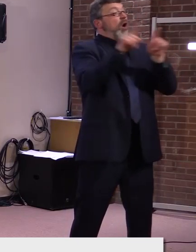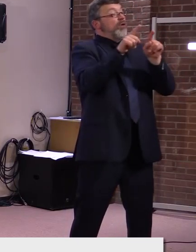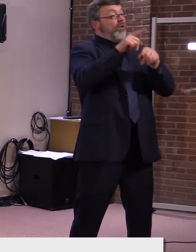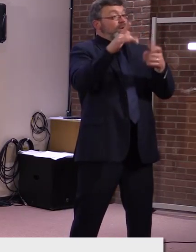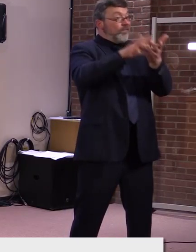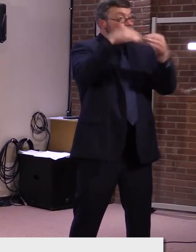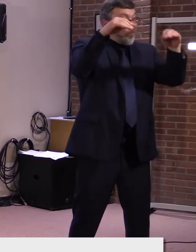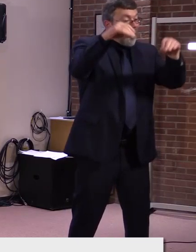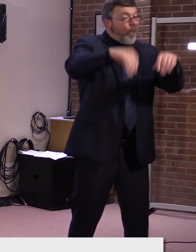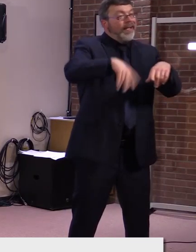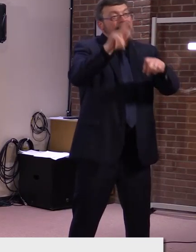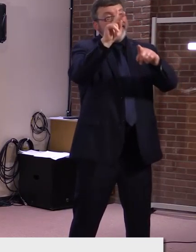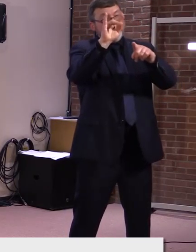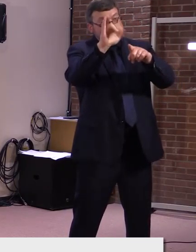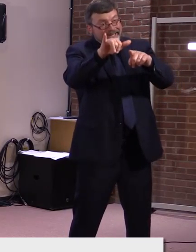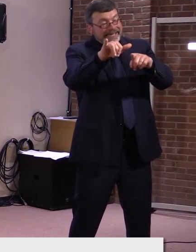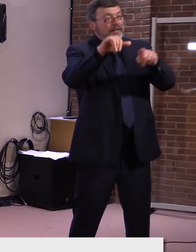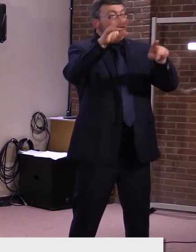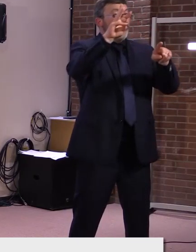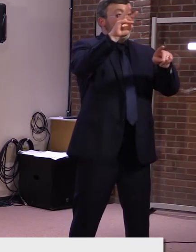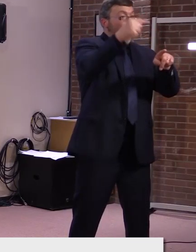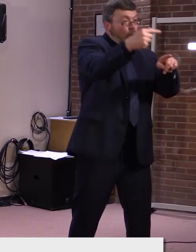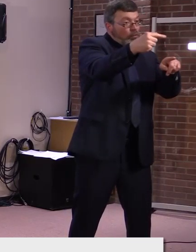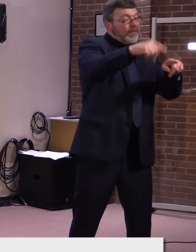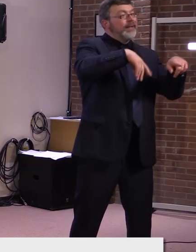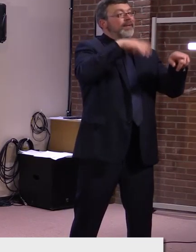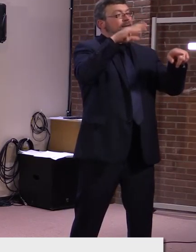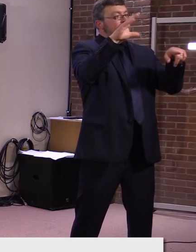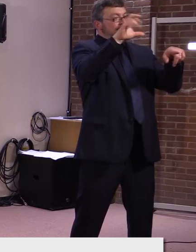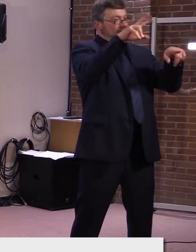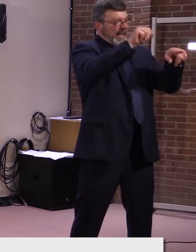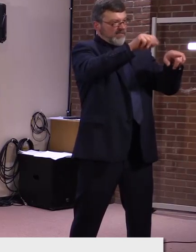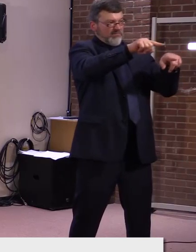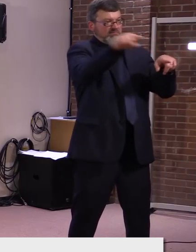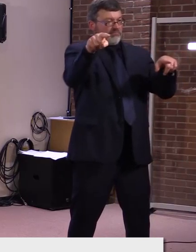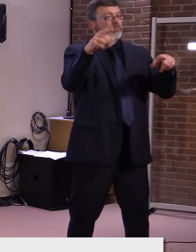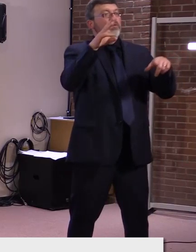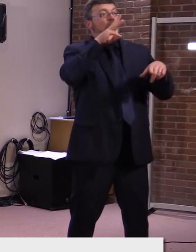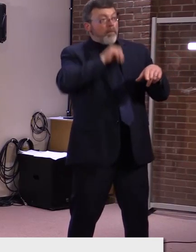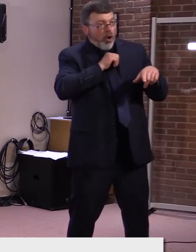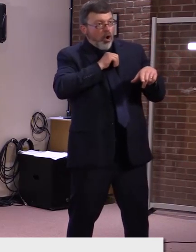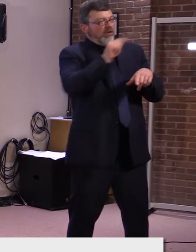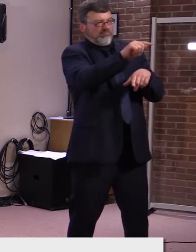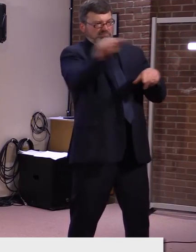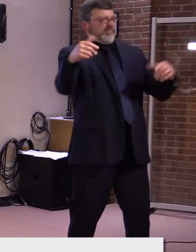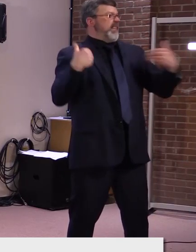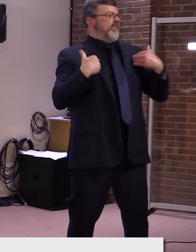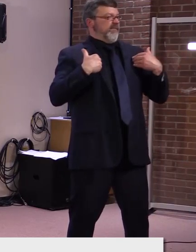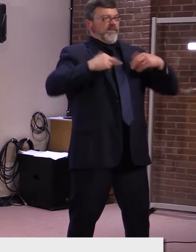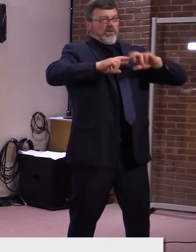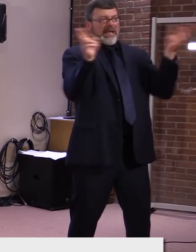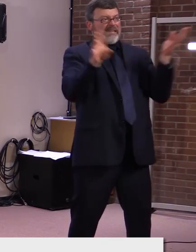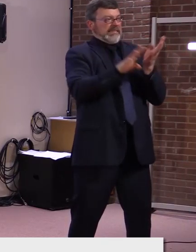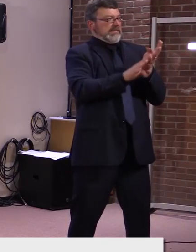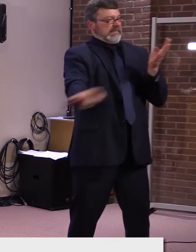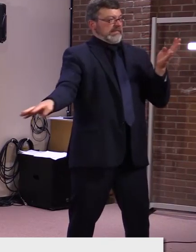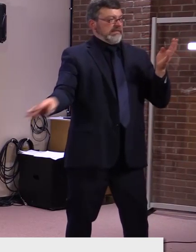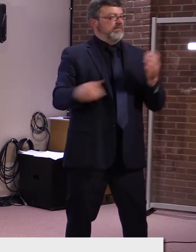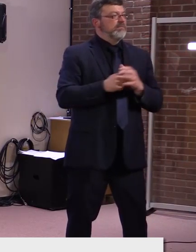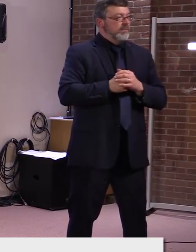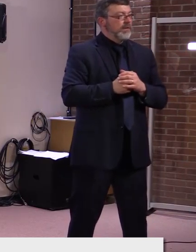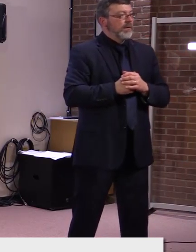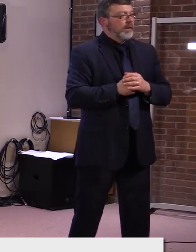we are still operating larger vaccination clinics through our healthcare partners and the Vermont National Guard. But we